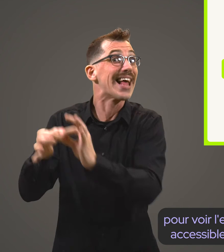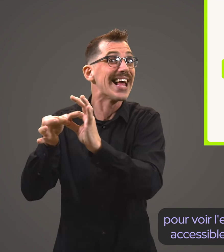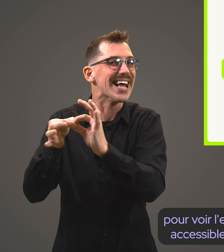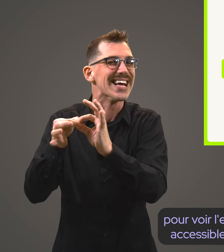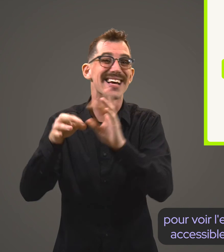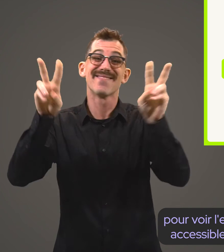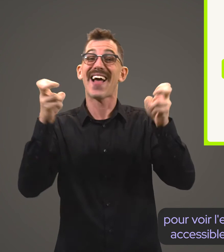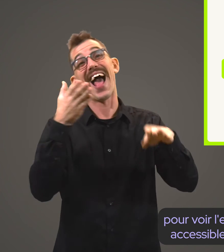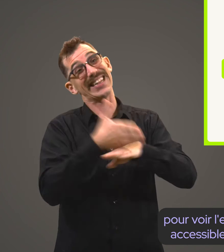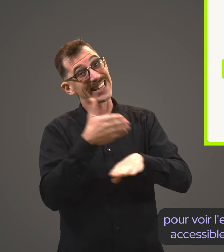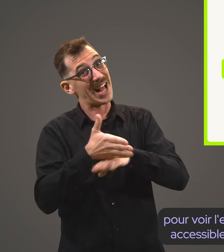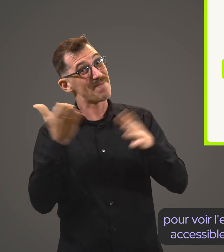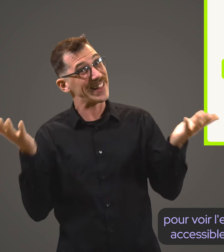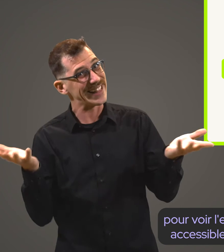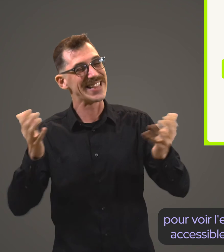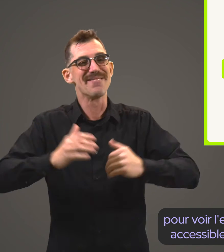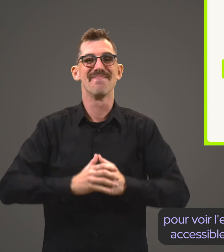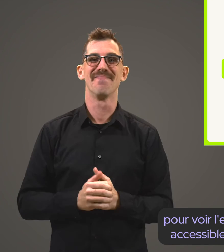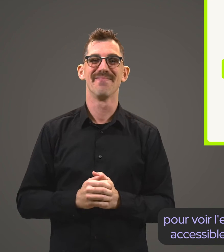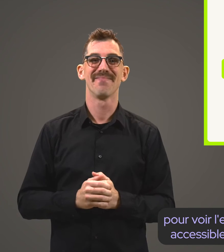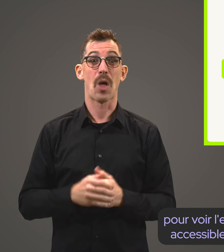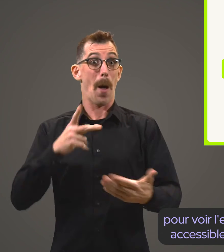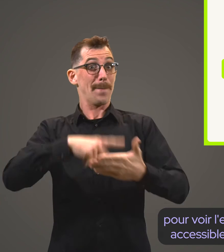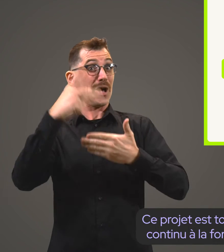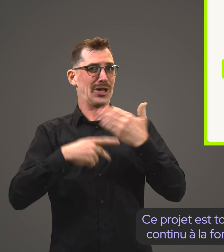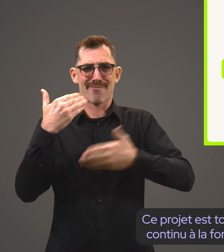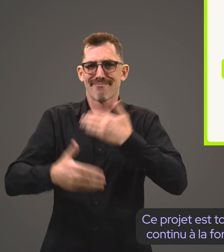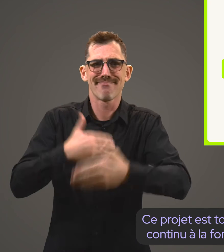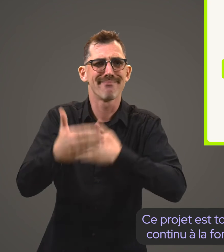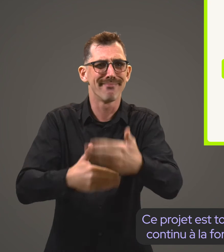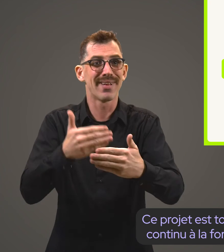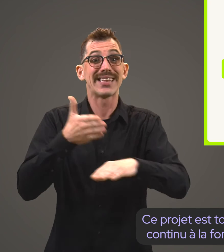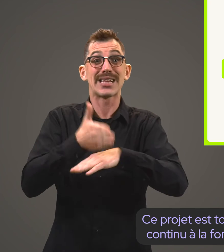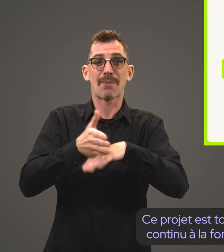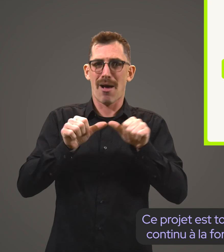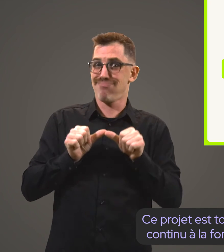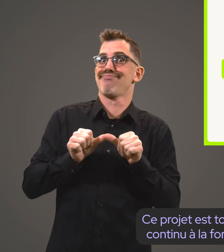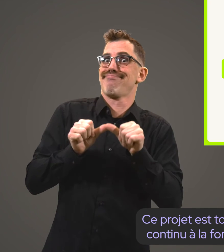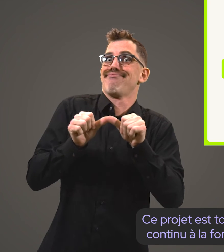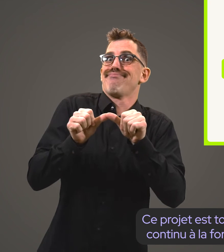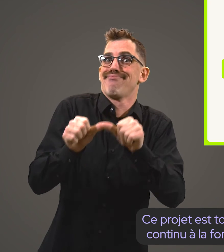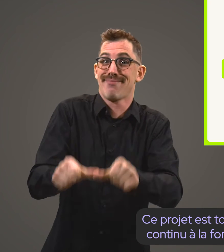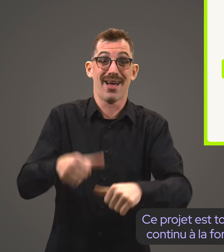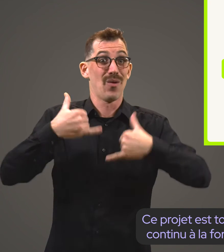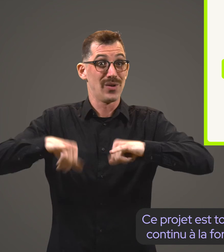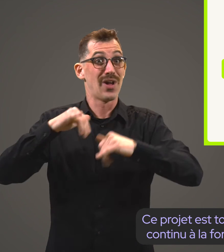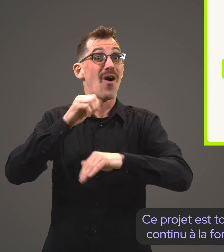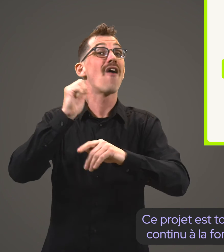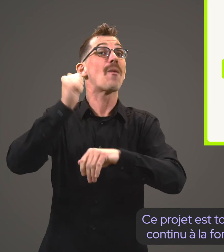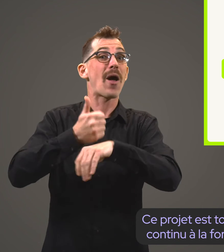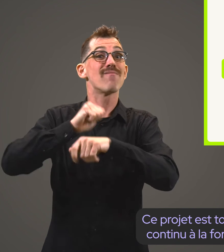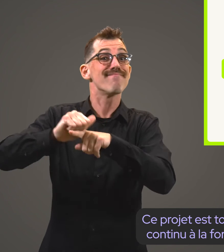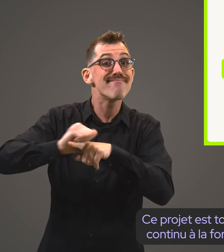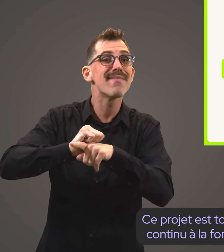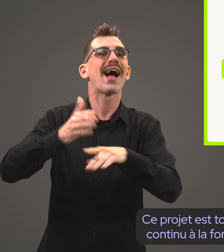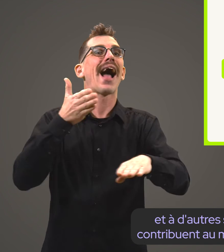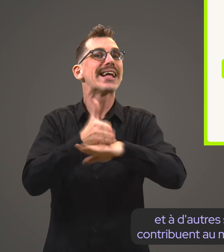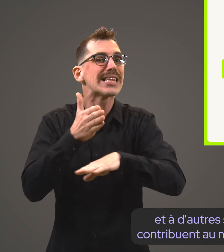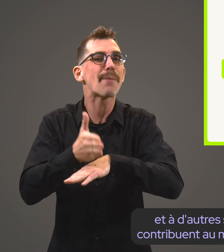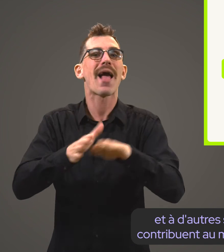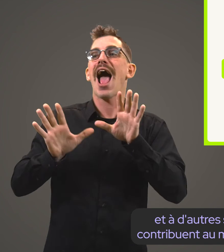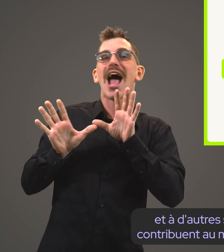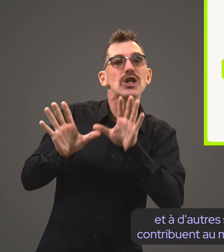accessible performance on accessibility. This project is still ongoing, with continued access to